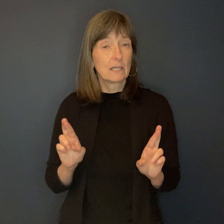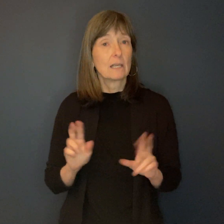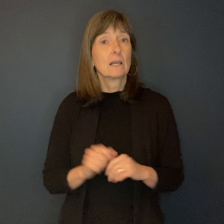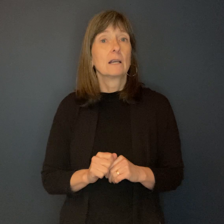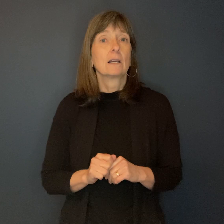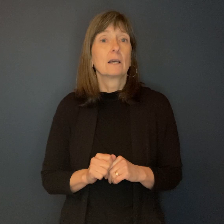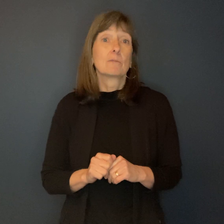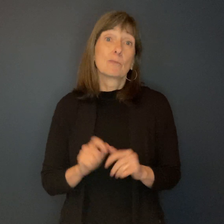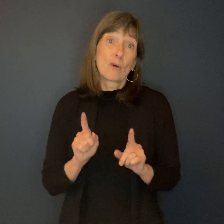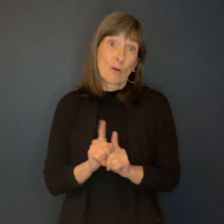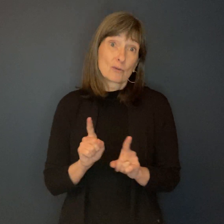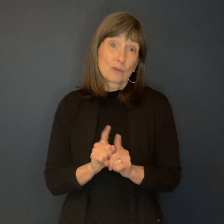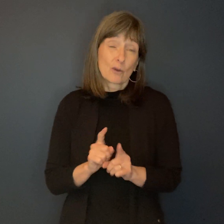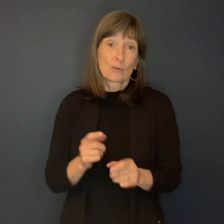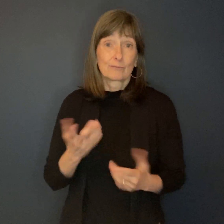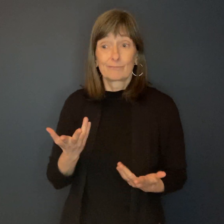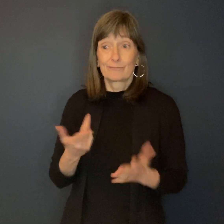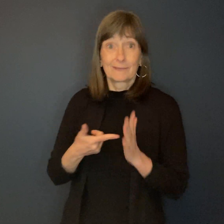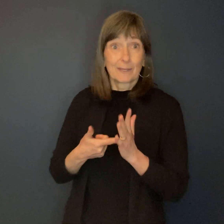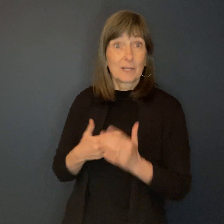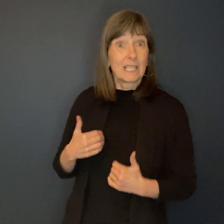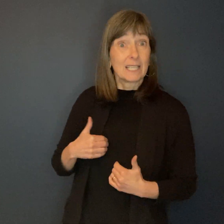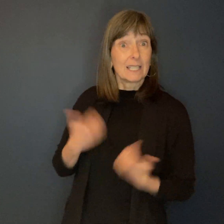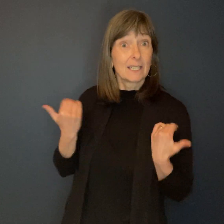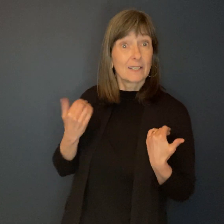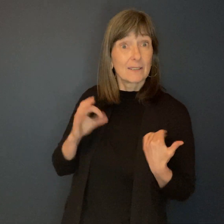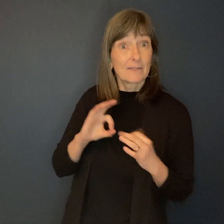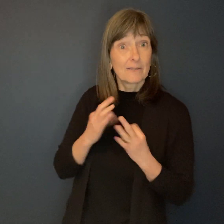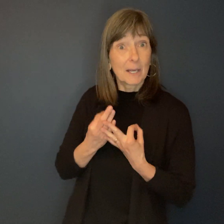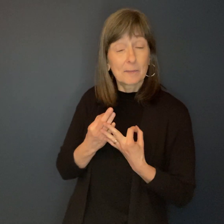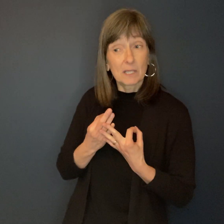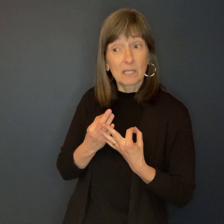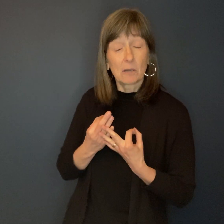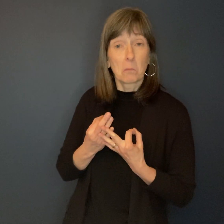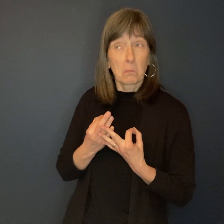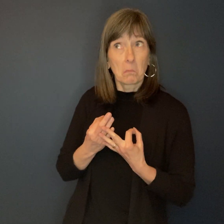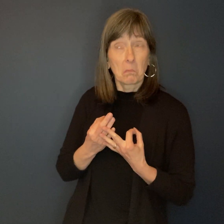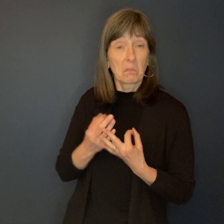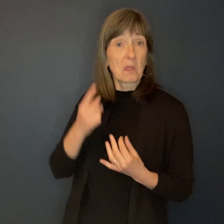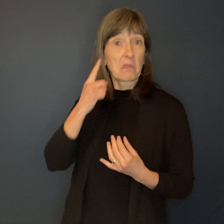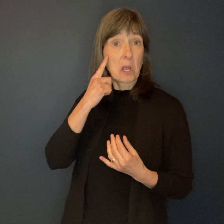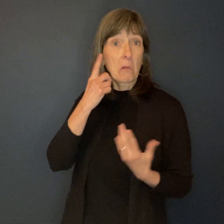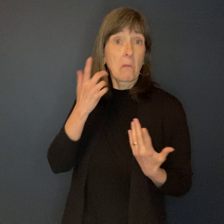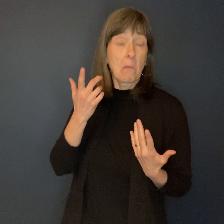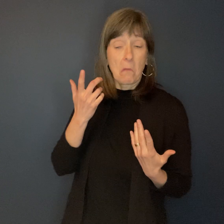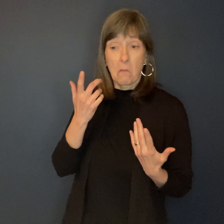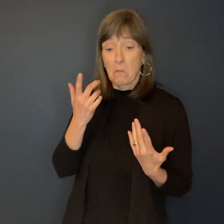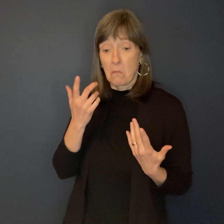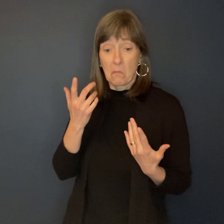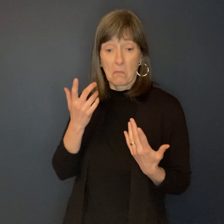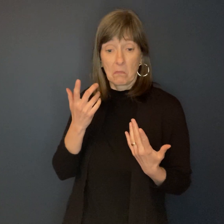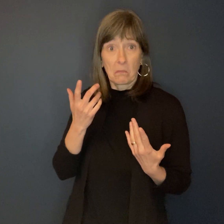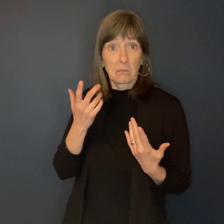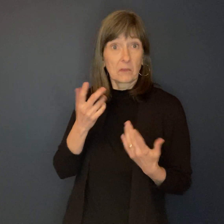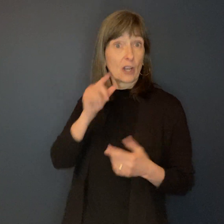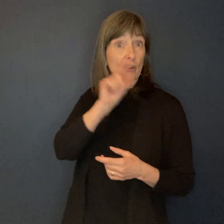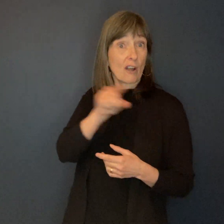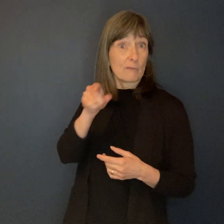by young families that expecting that government is going to take care of people, as the expression that most people would